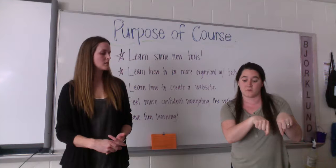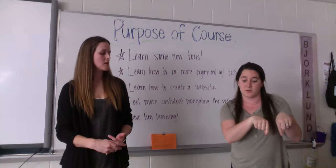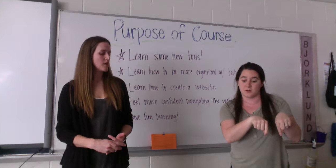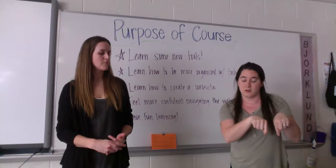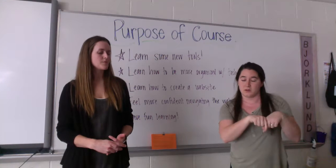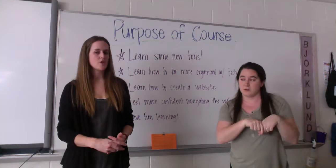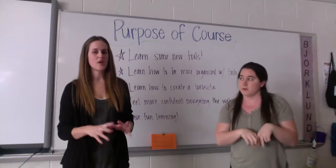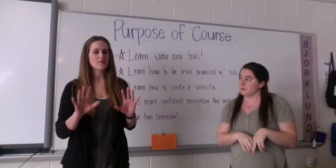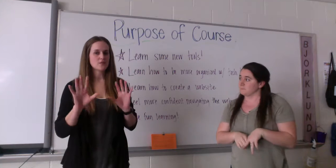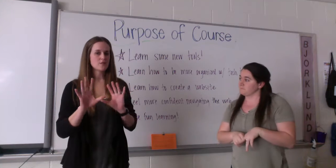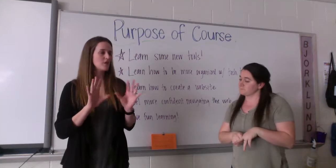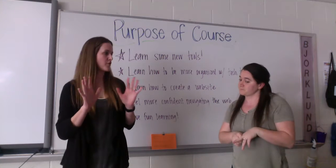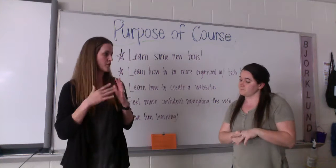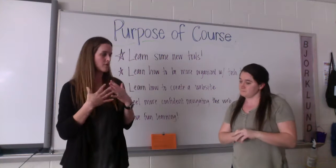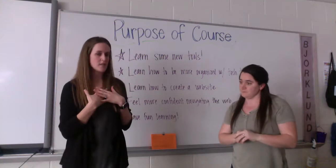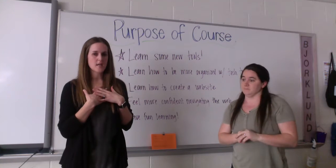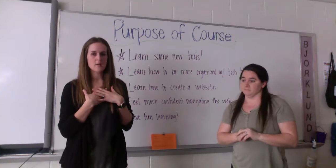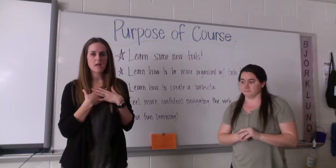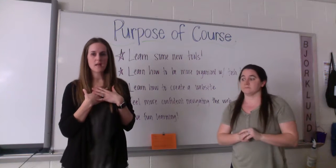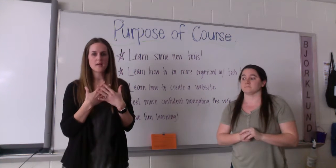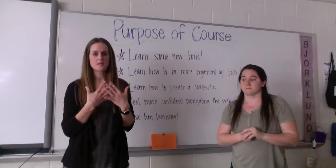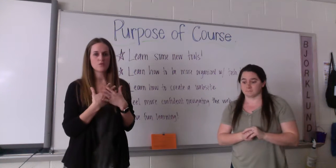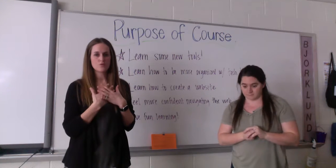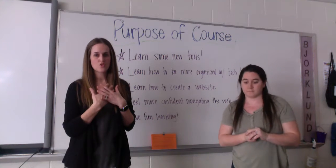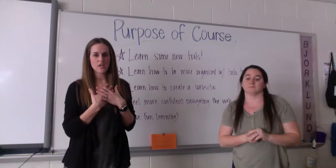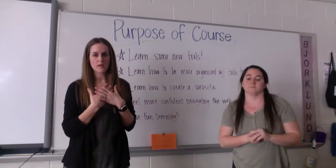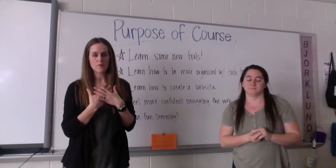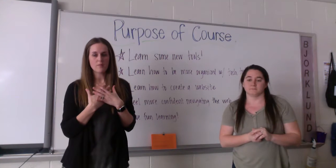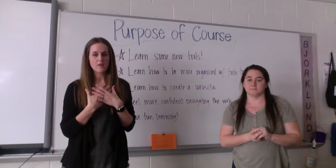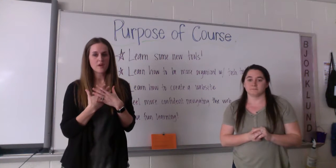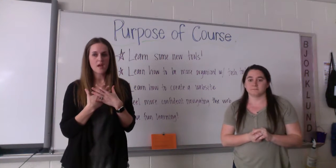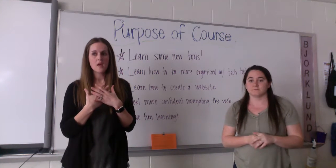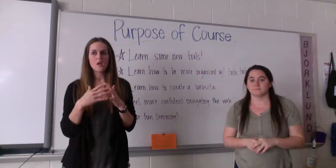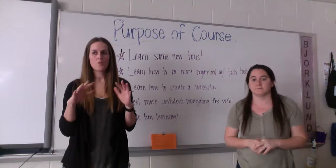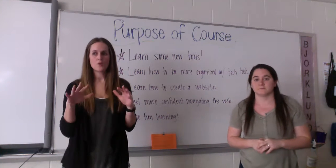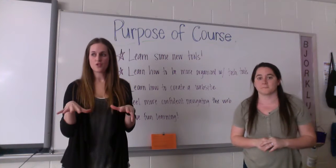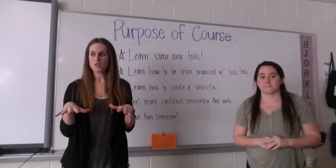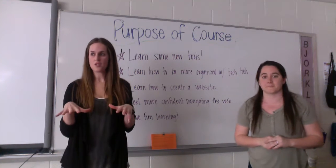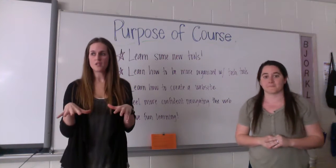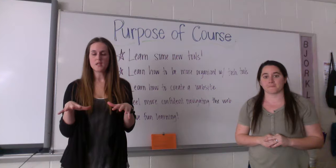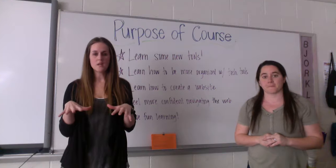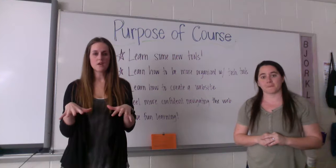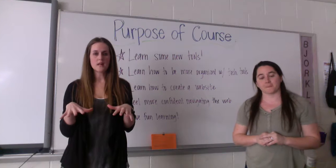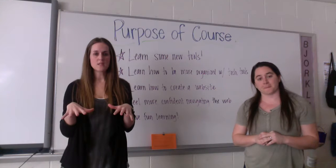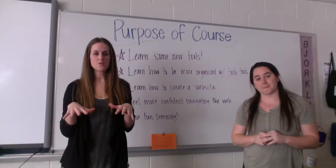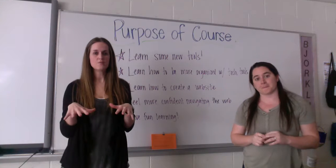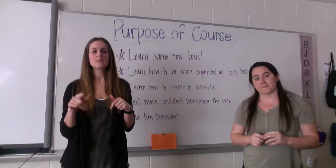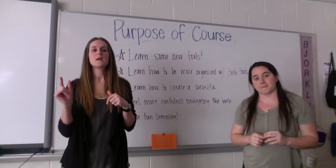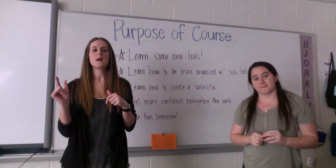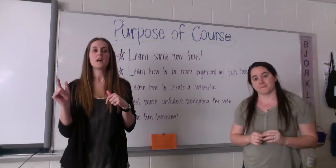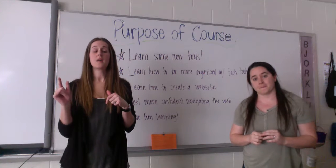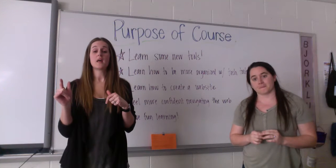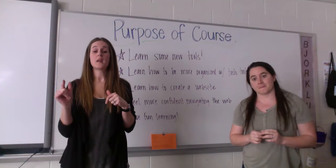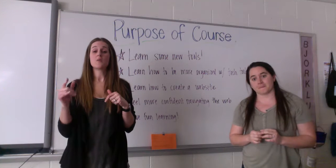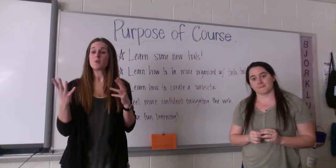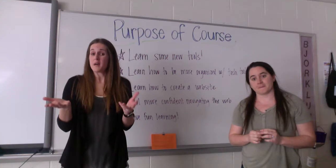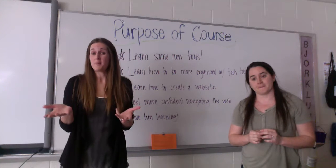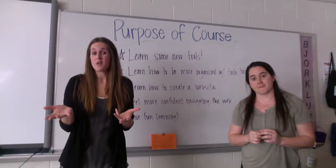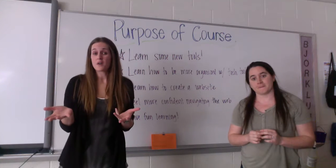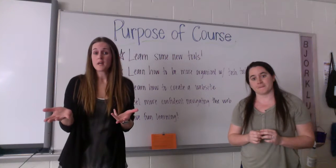Yeah. So you have to, if you're assigned my class, you check in with me every day. We'll usually start in our classrooms, and then we might be in our class,